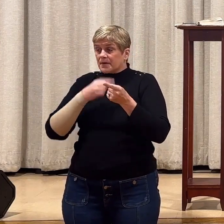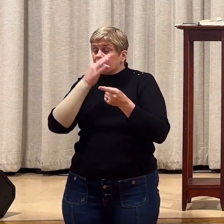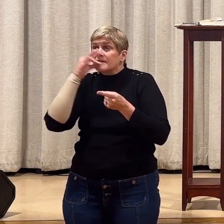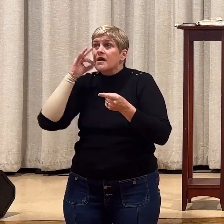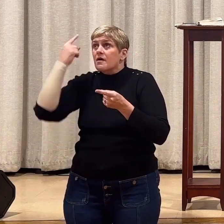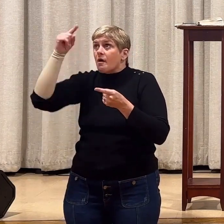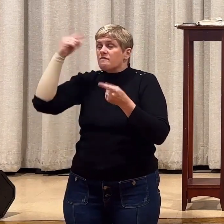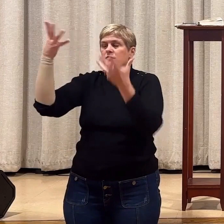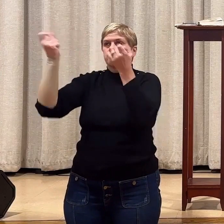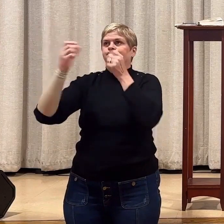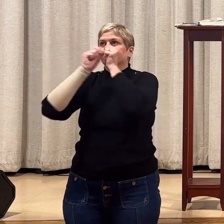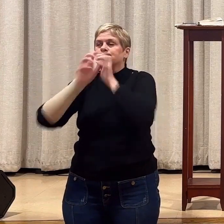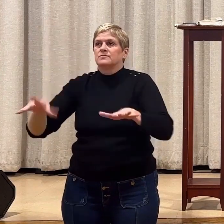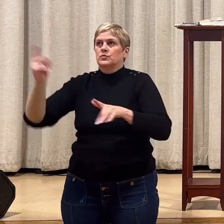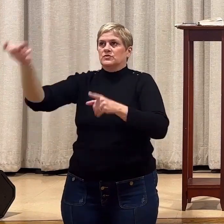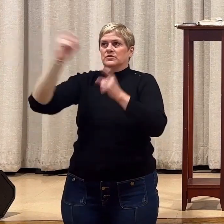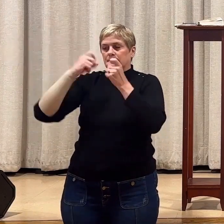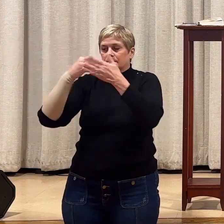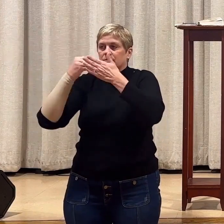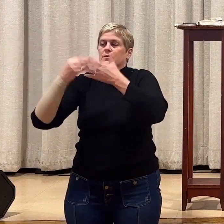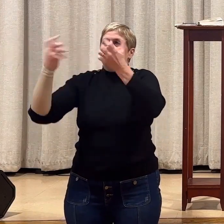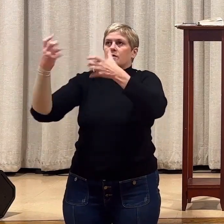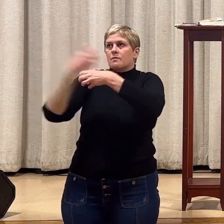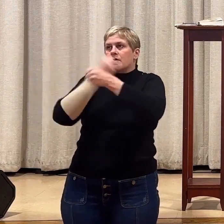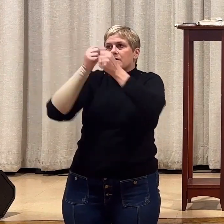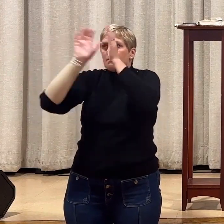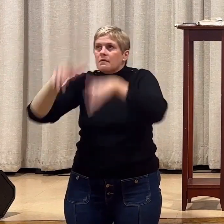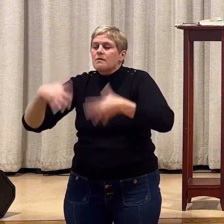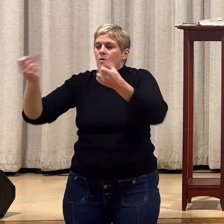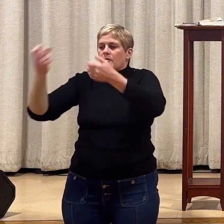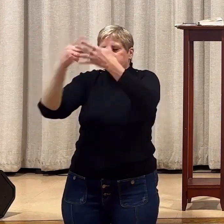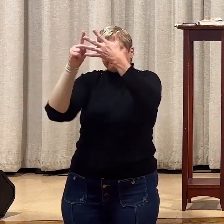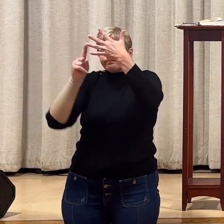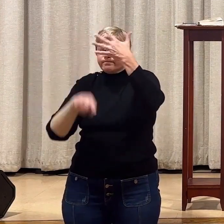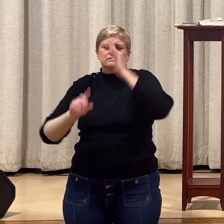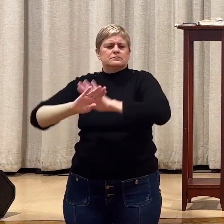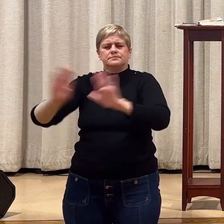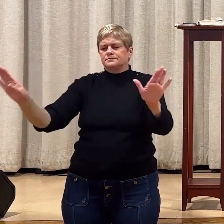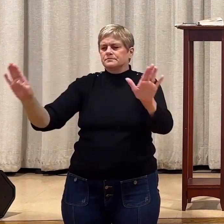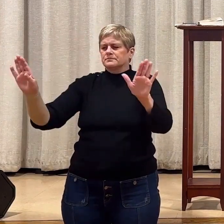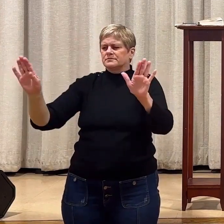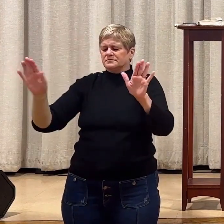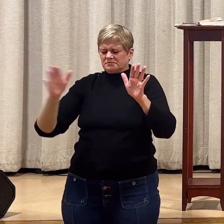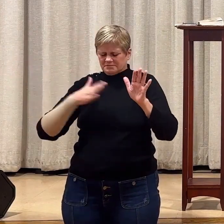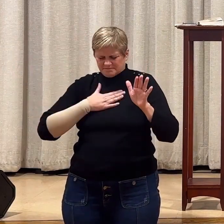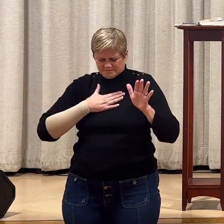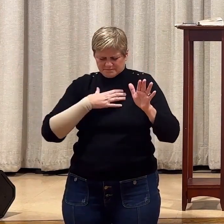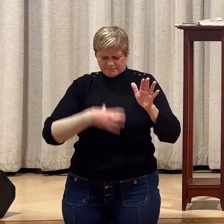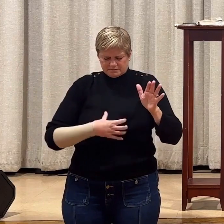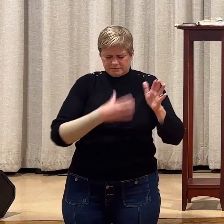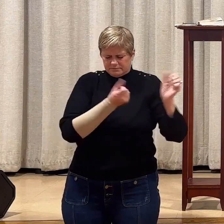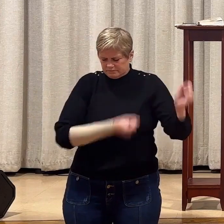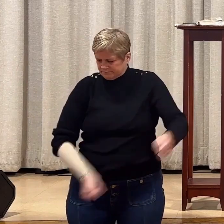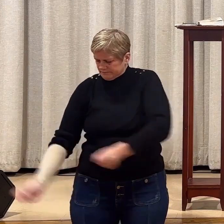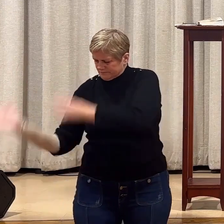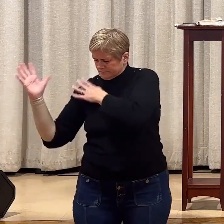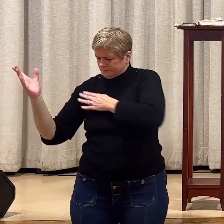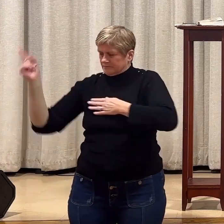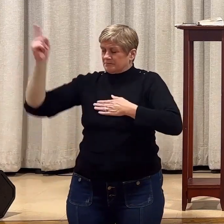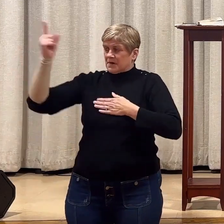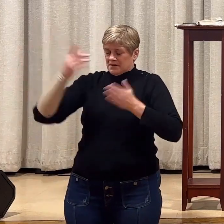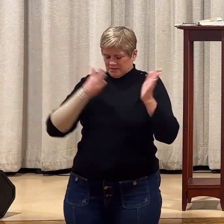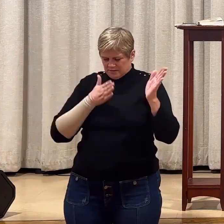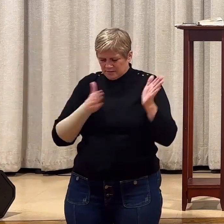God, but it's to put your flesh to death so that your spirit can be closer to God. Because contentment comes